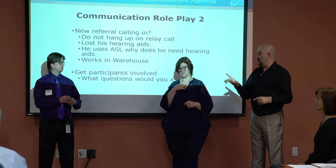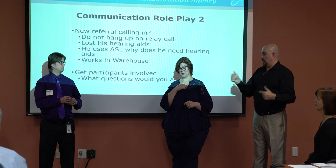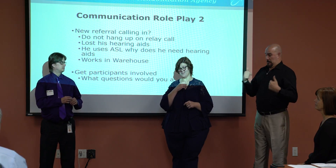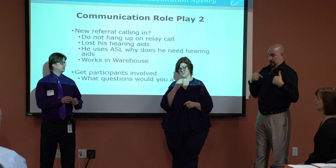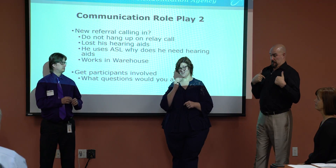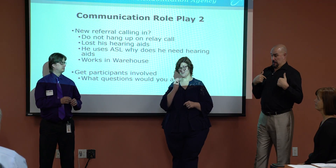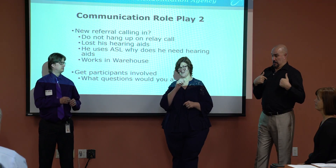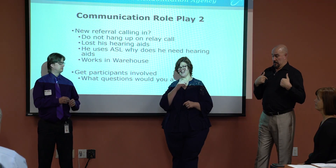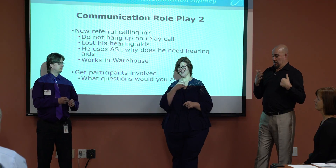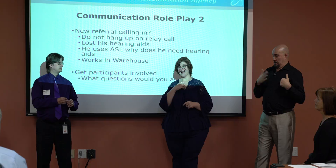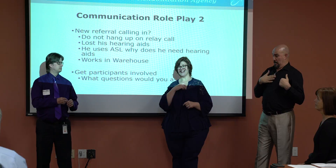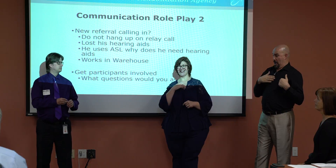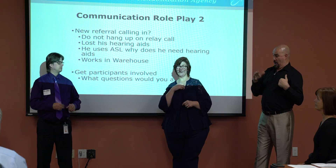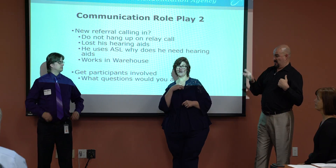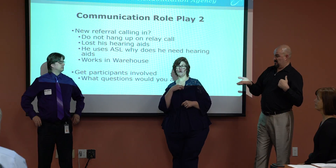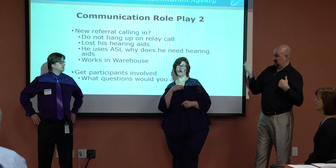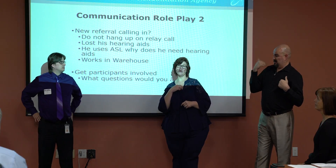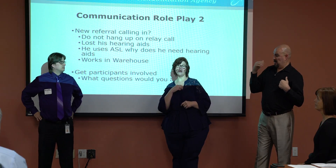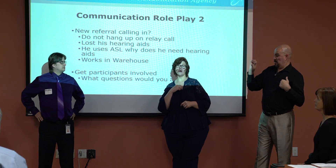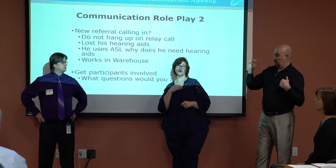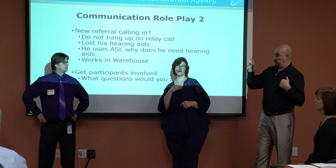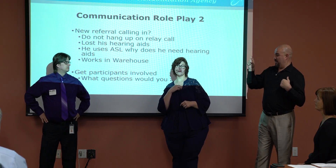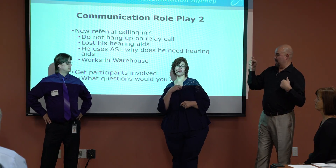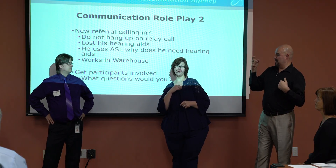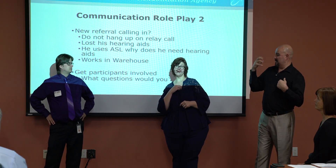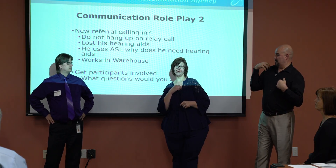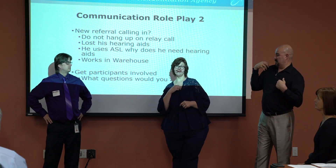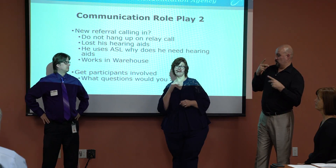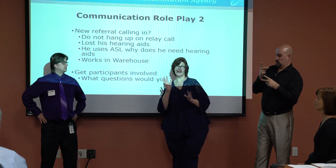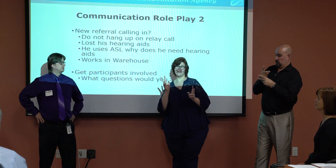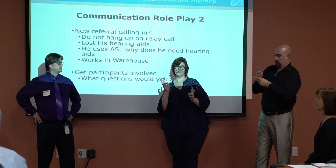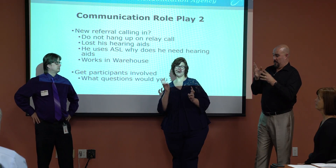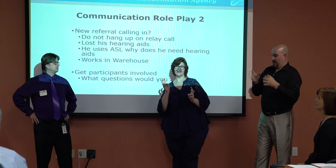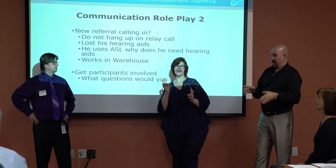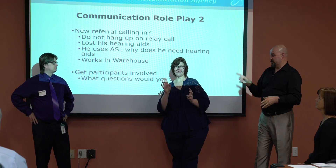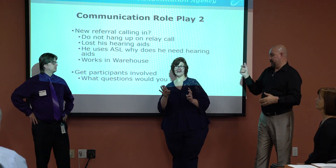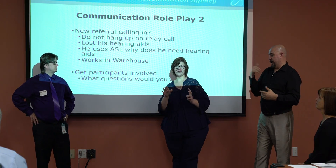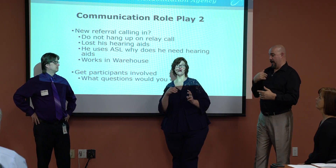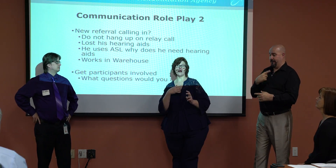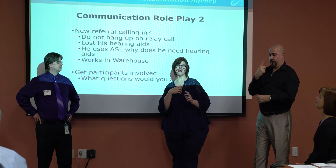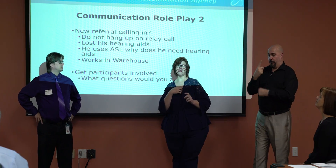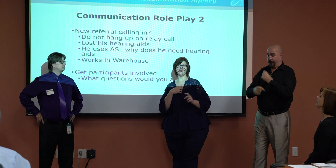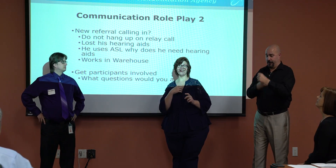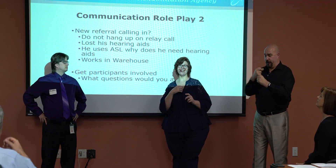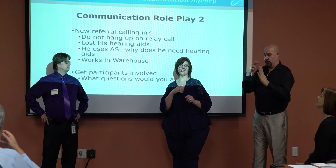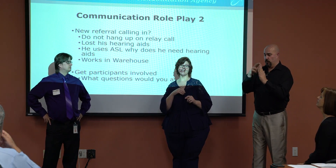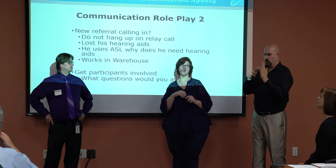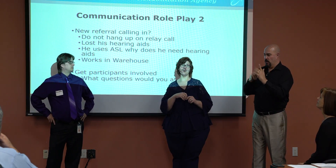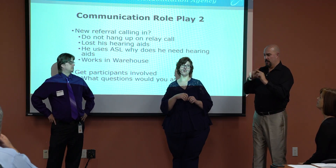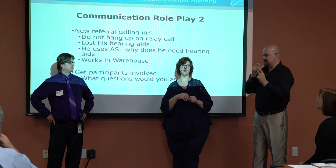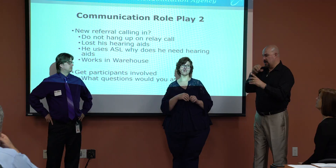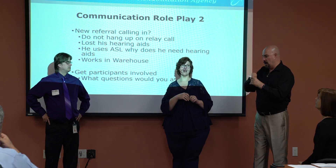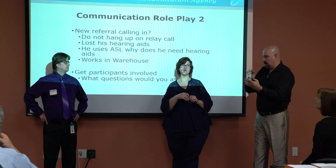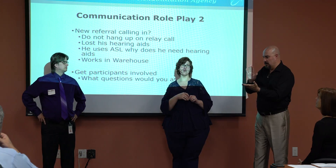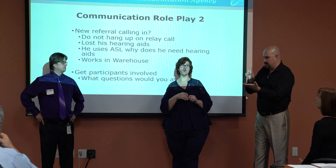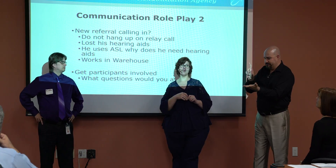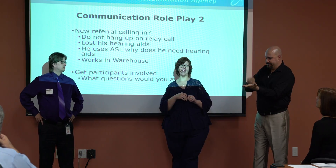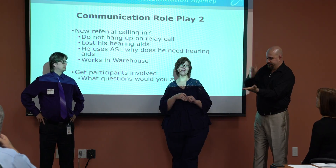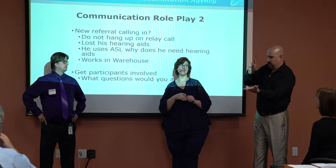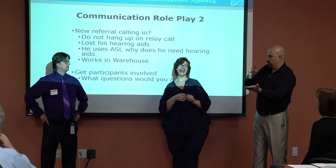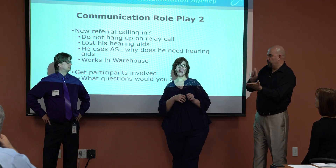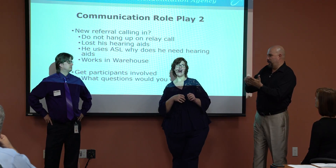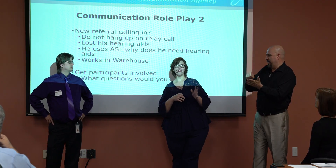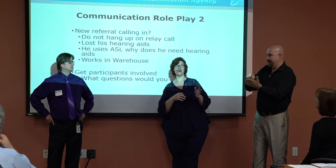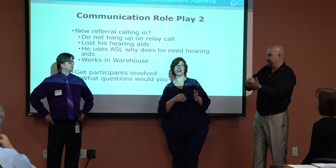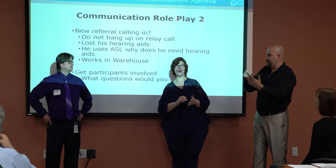My previous supervisor had kind of like a 1 year sort of rule. It wasn't a written rule. I know that there's a longer time frame on